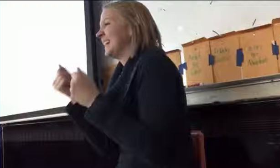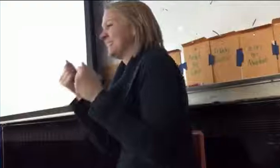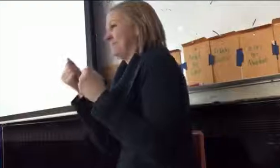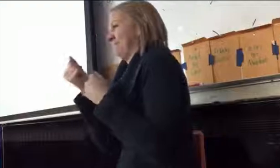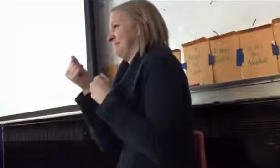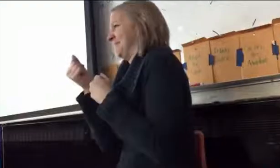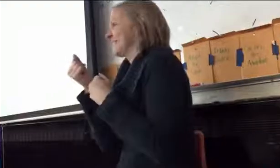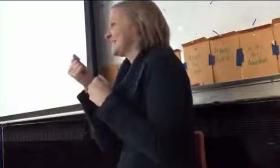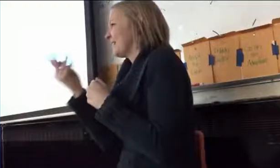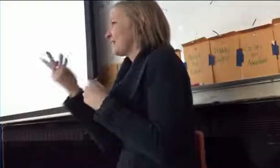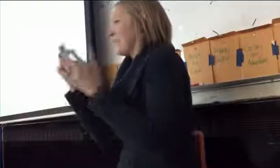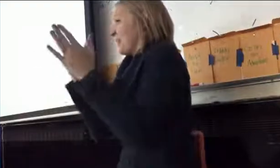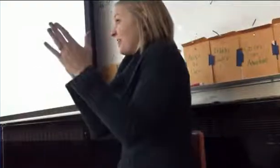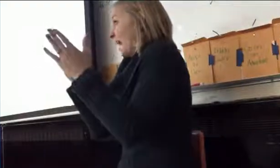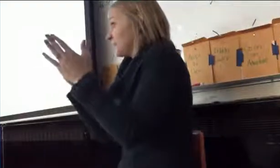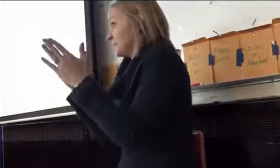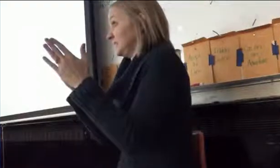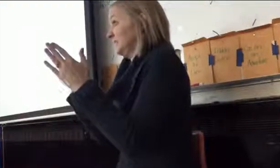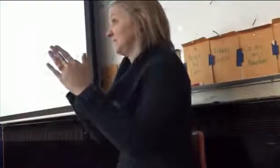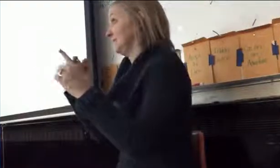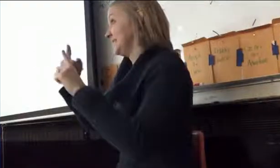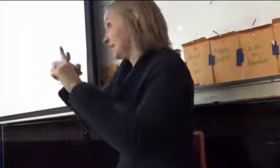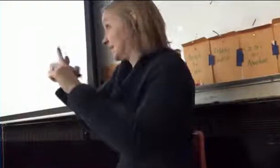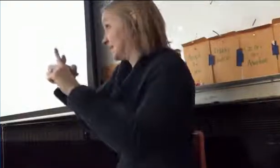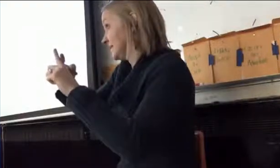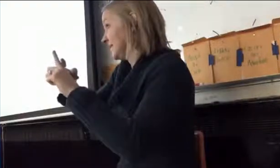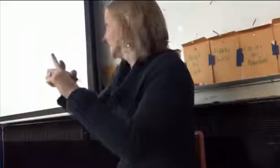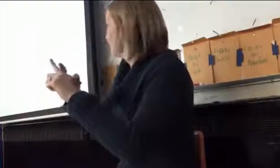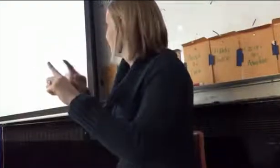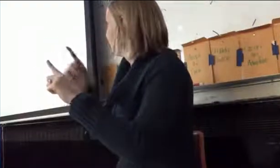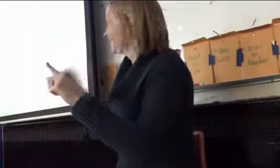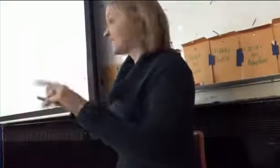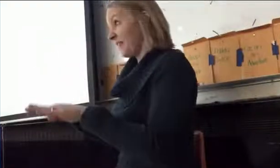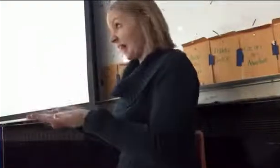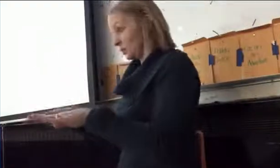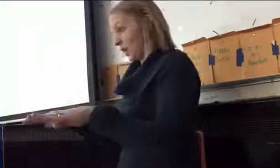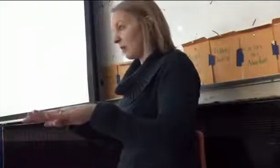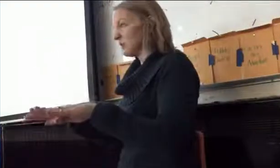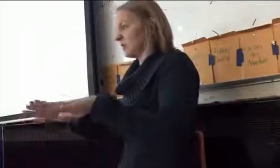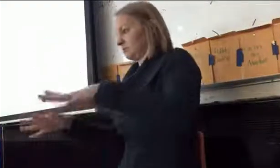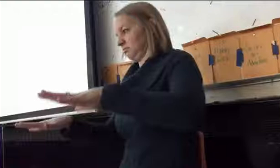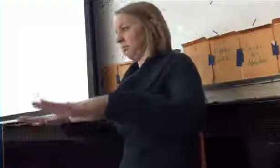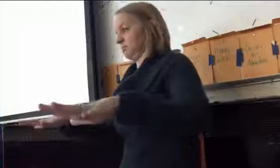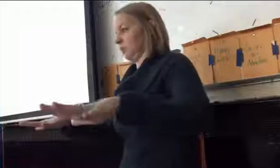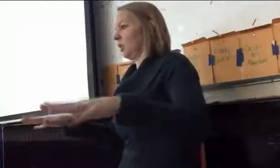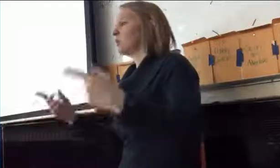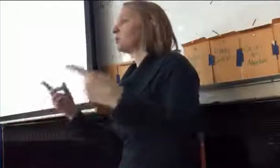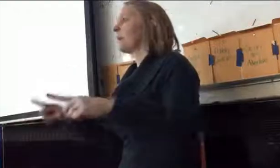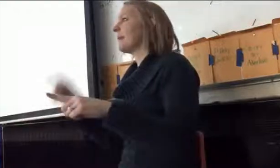Okay? Now, if you notice right here, is this very even ground? No. So what happens if you trip?